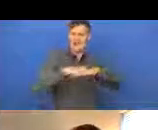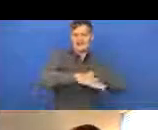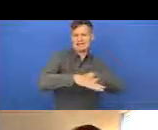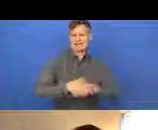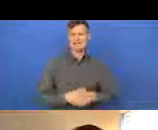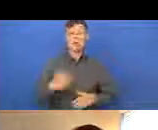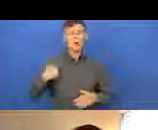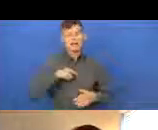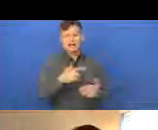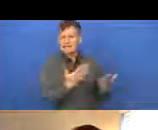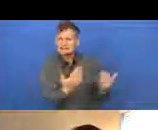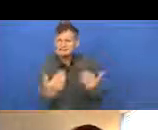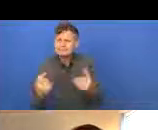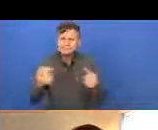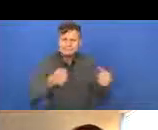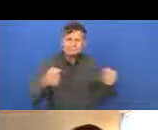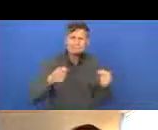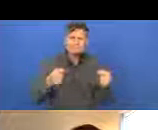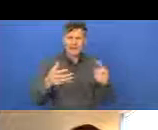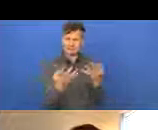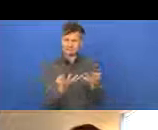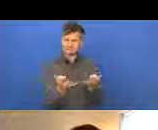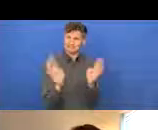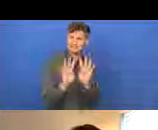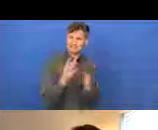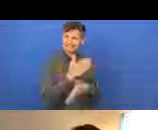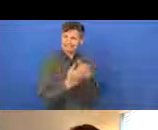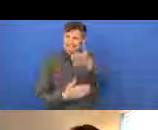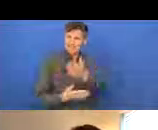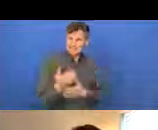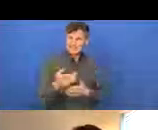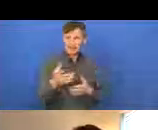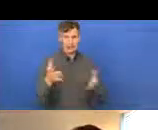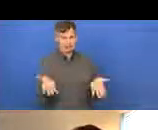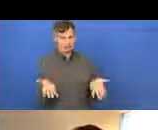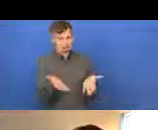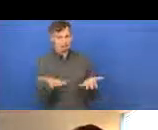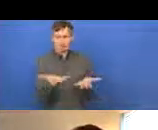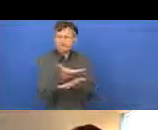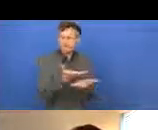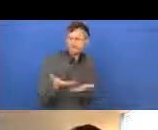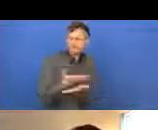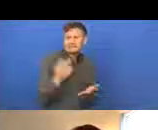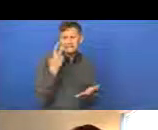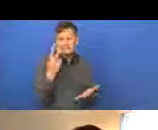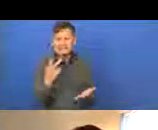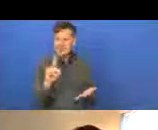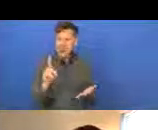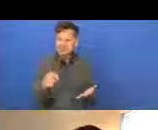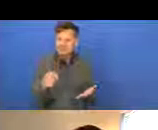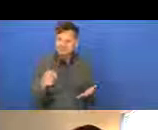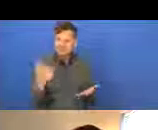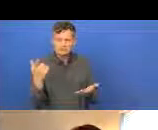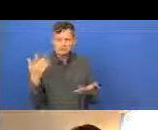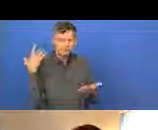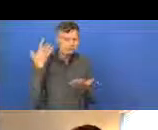group discussions among their peers and with recent university graduates to get their input into the findings and recommendations. In all, the